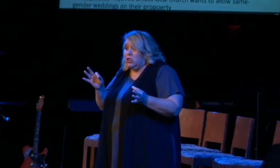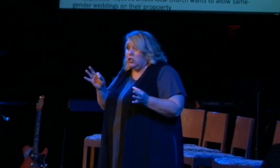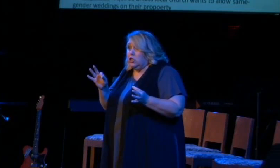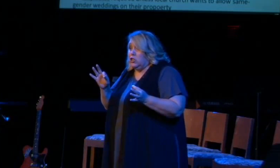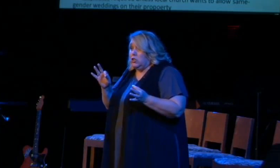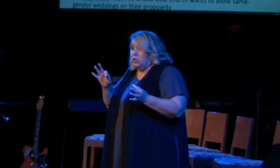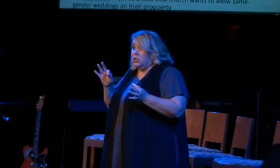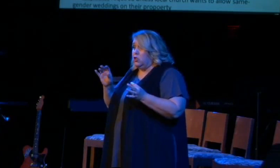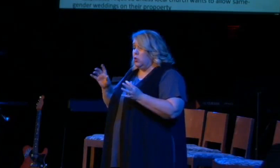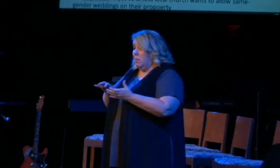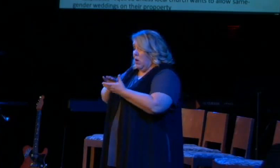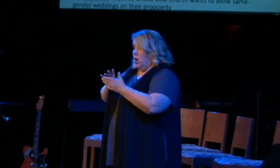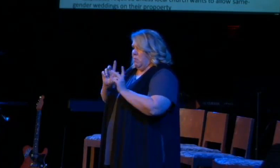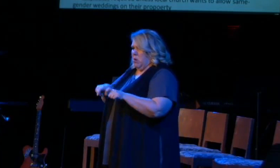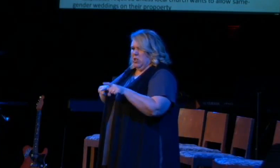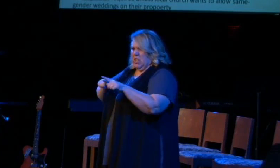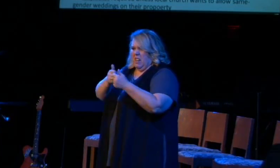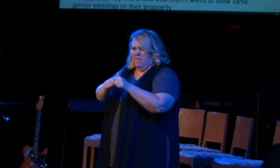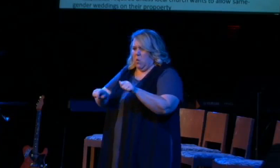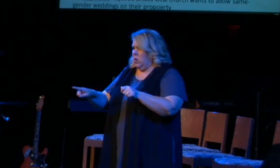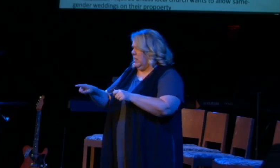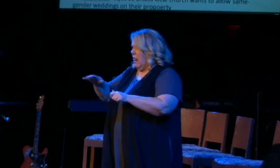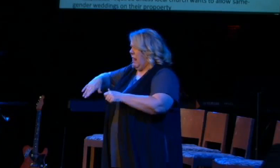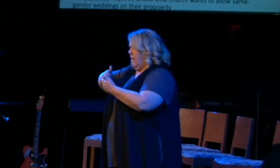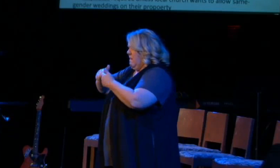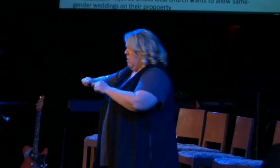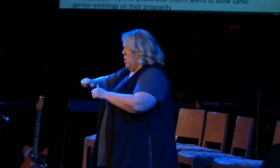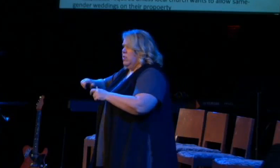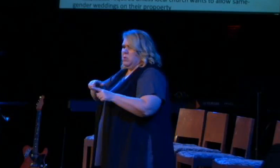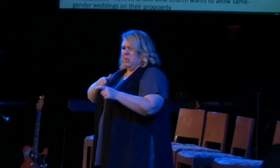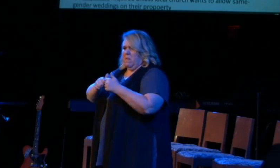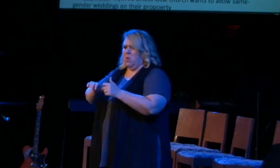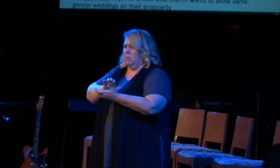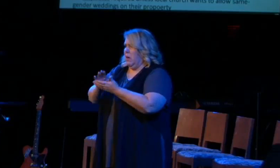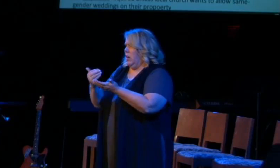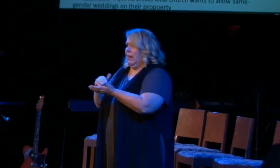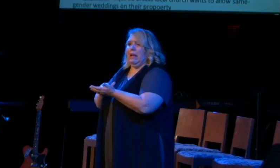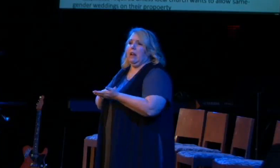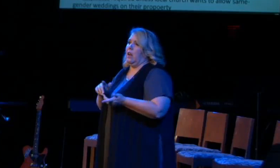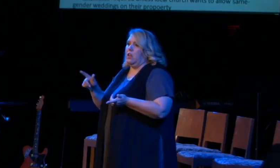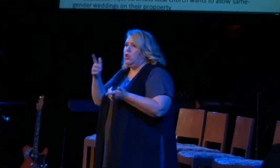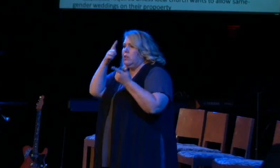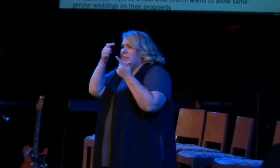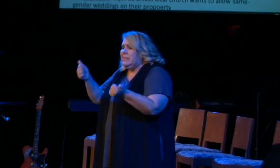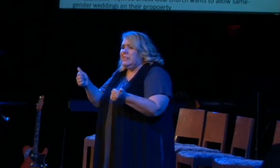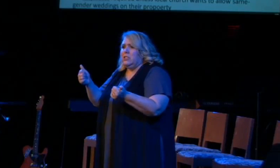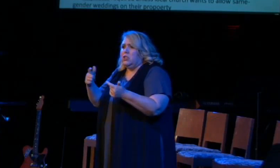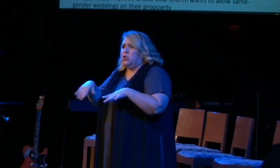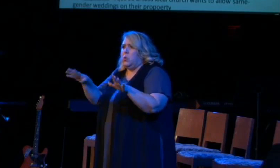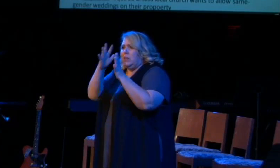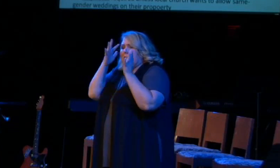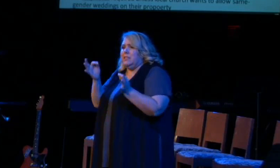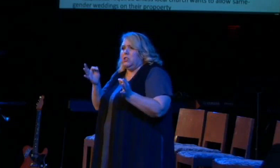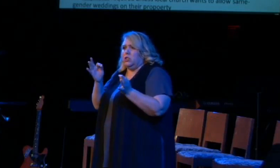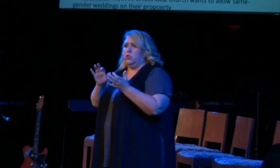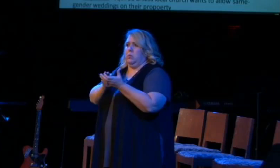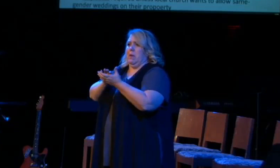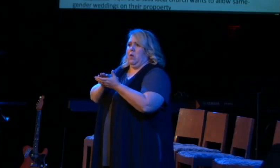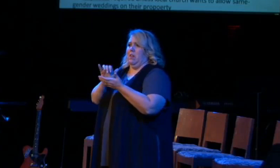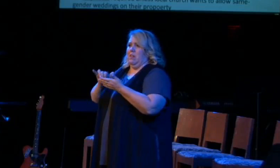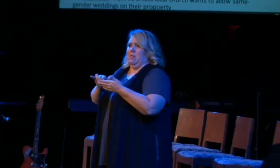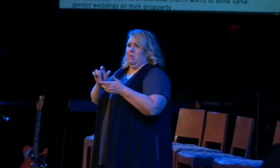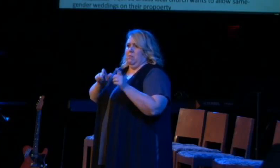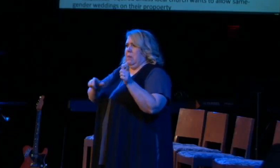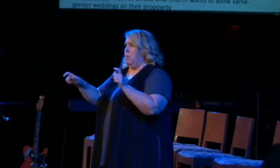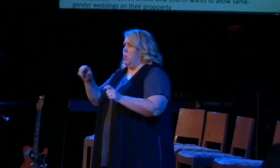is divorced or not to. That's up to the pastor anywhere. Doesn't matter what the ordination standards are in your annual conference. This